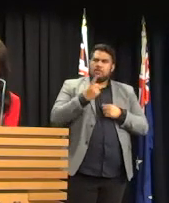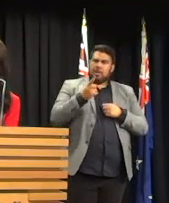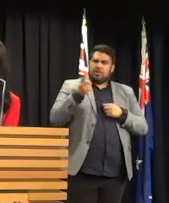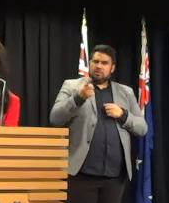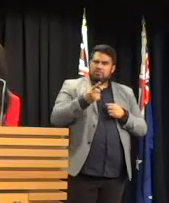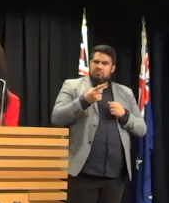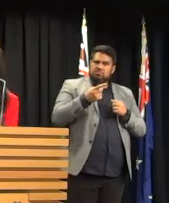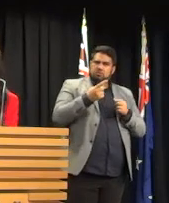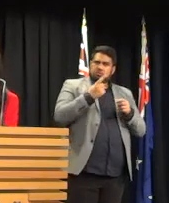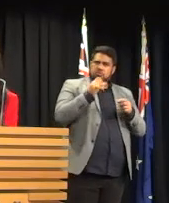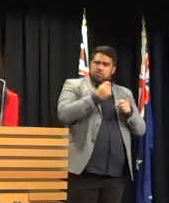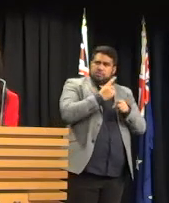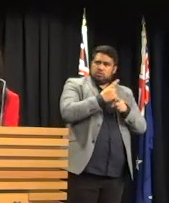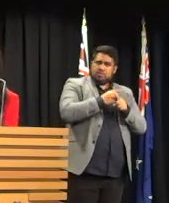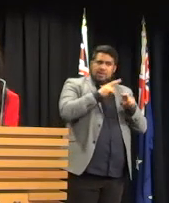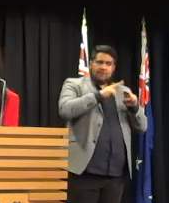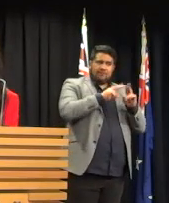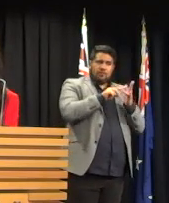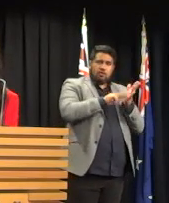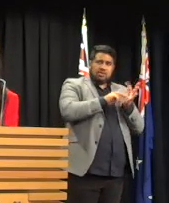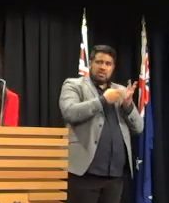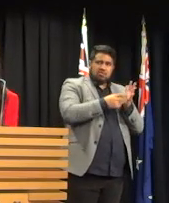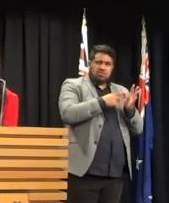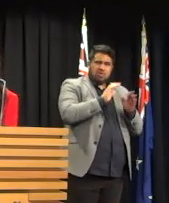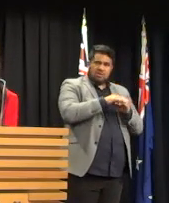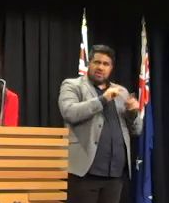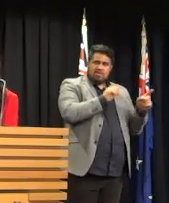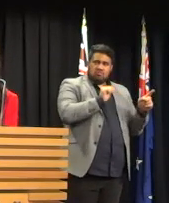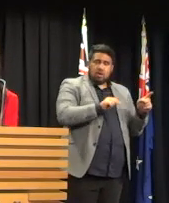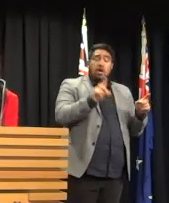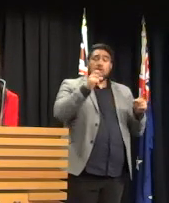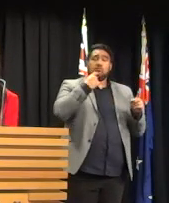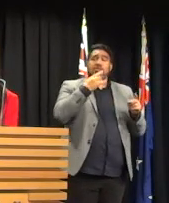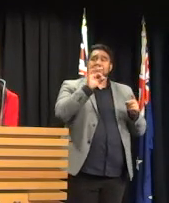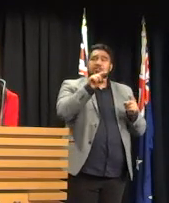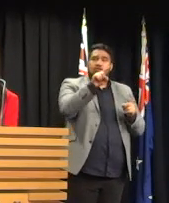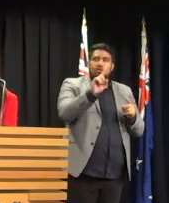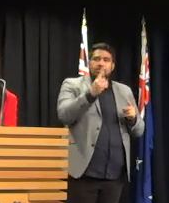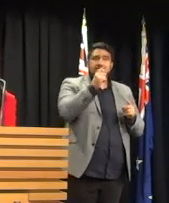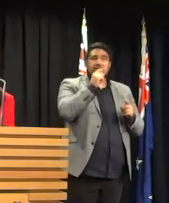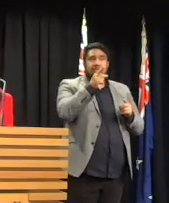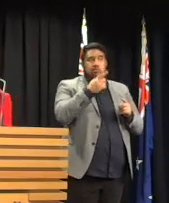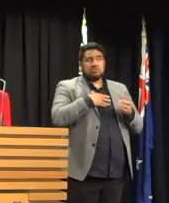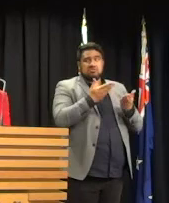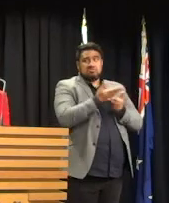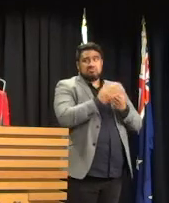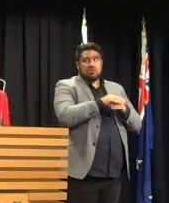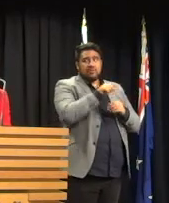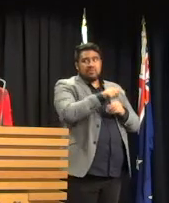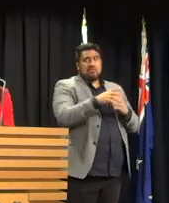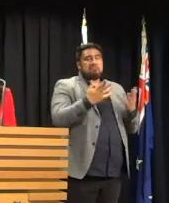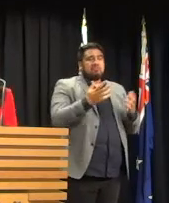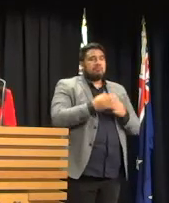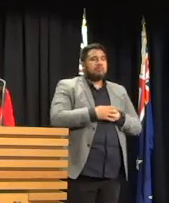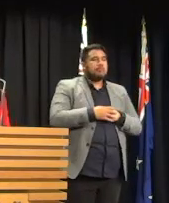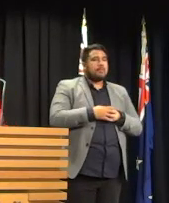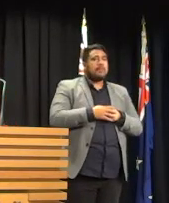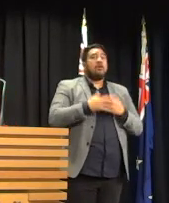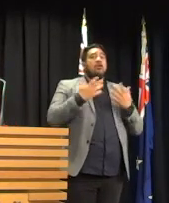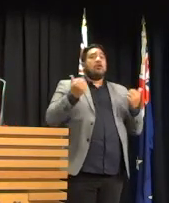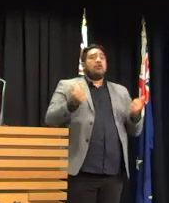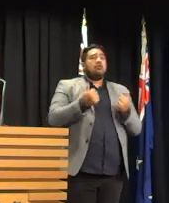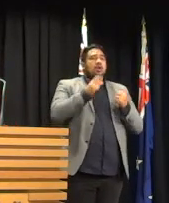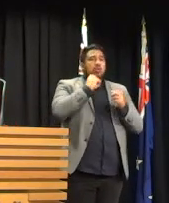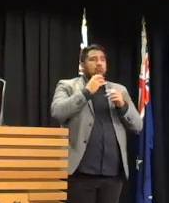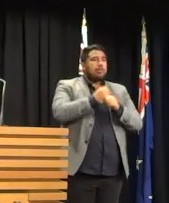will suggest that to the Minister, but if you want to have a direct conversation about his negotiations, I really recommend having a conversation. Just All on right, the we'll